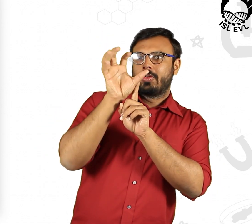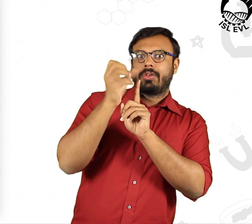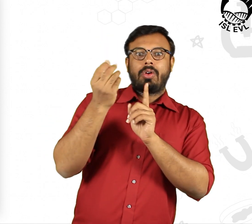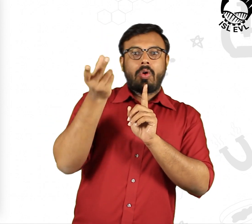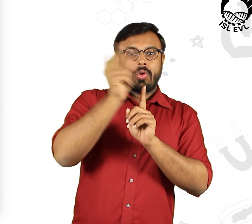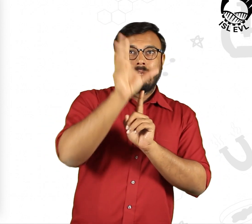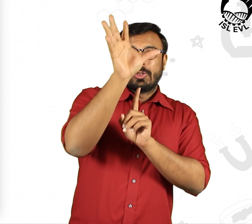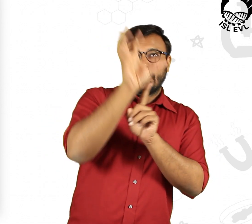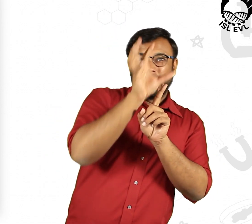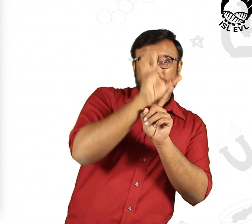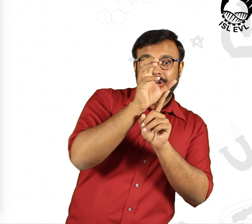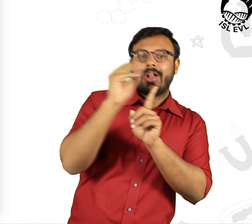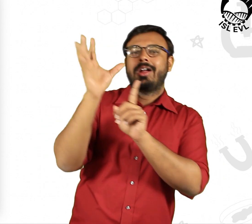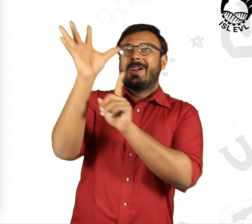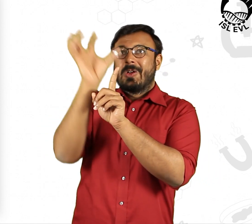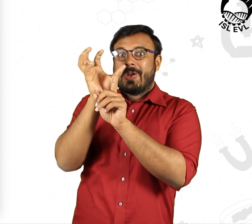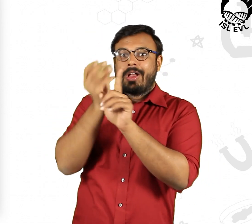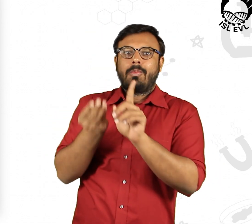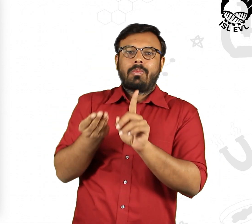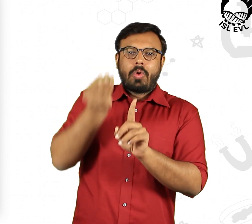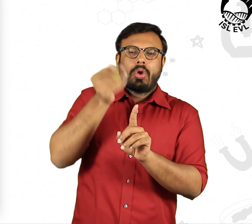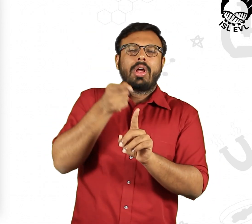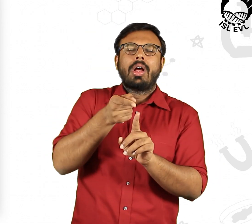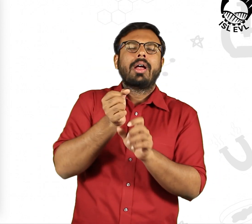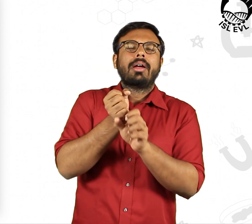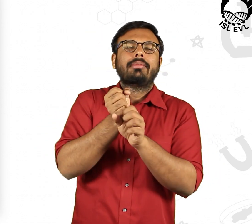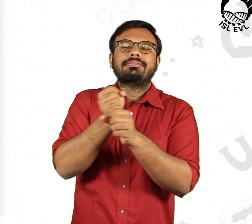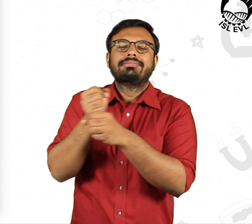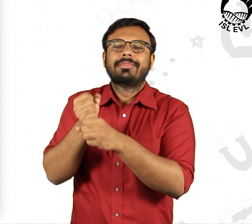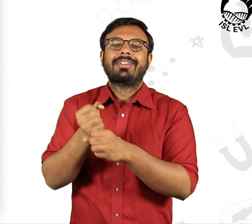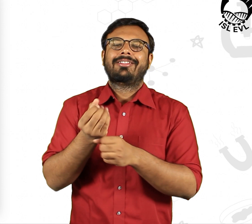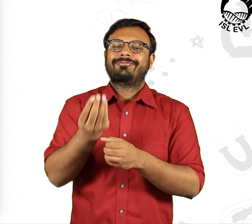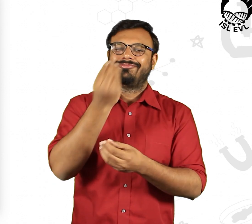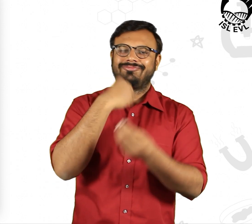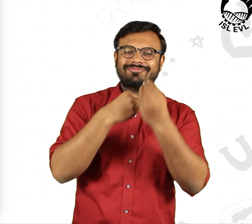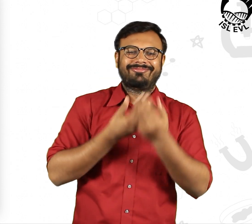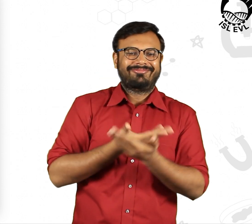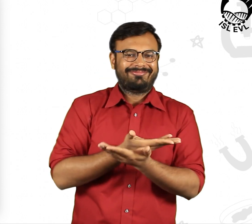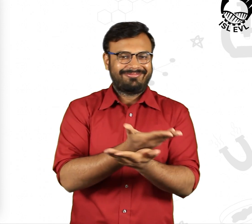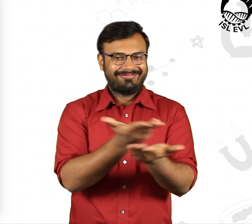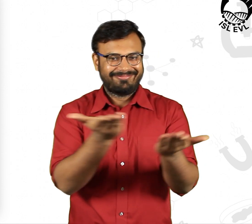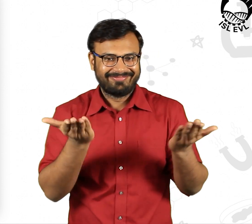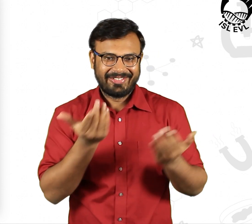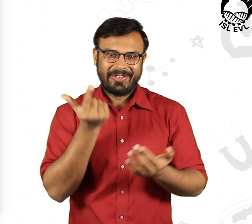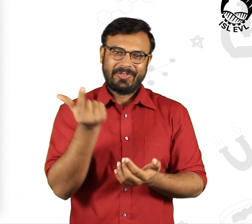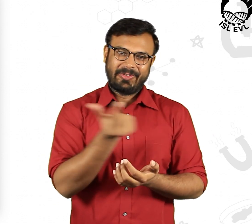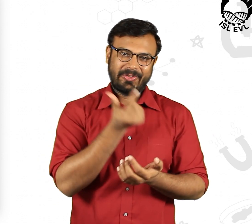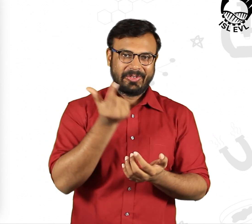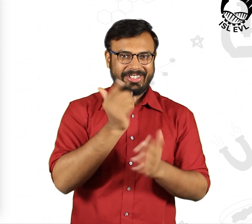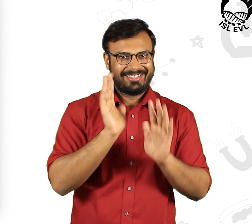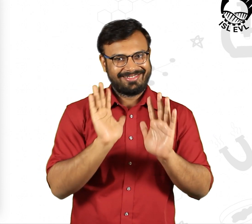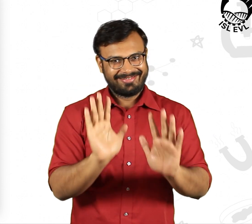depth of roots, rate of photosynthesis, and many more